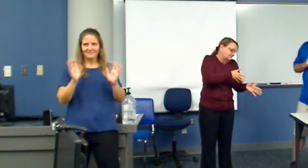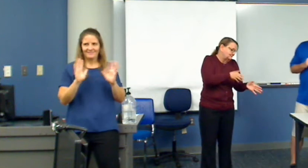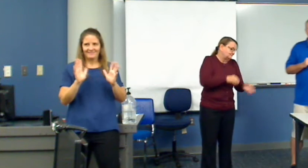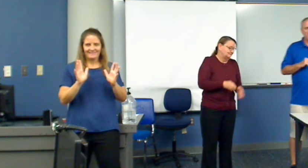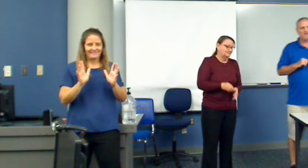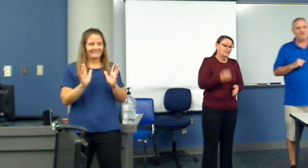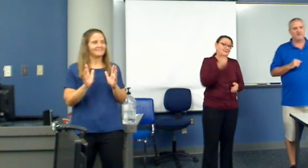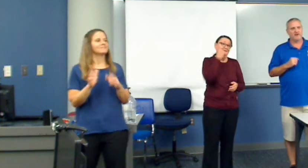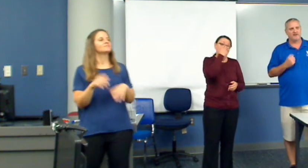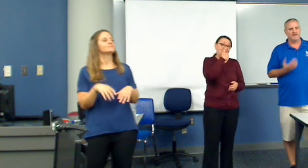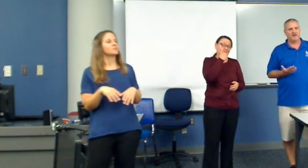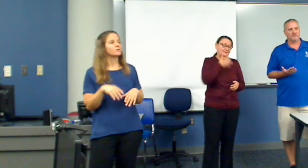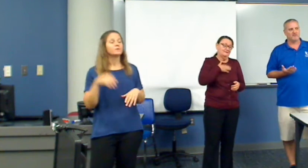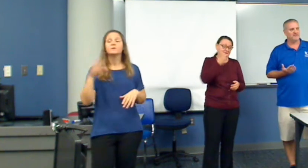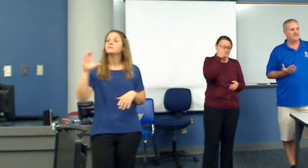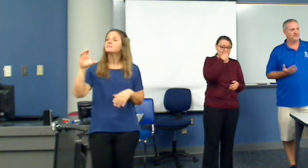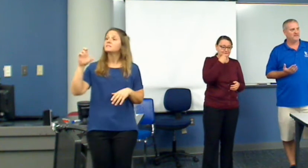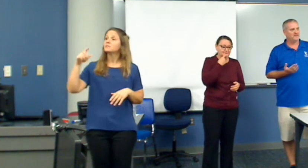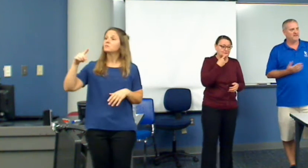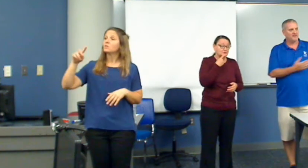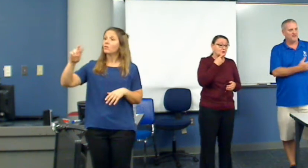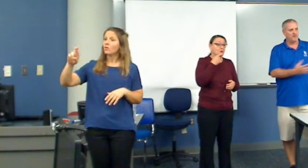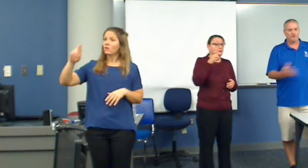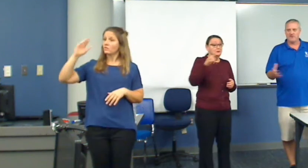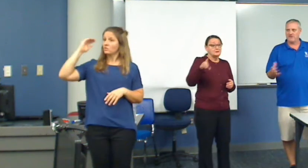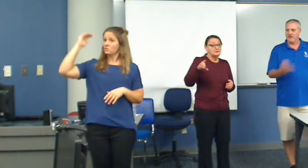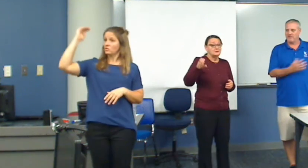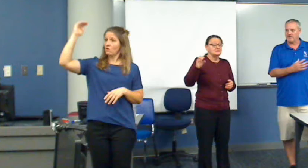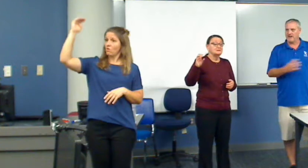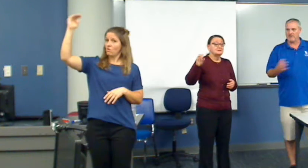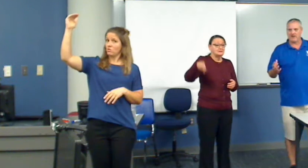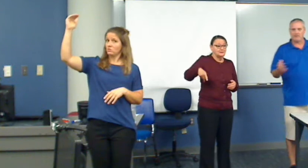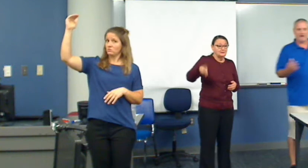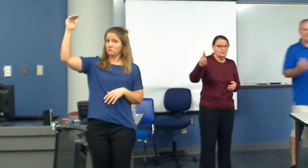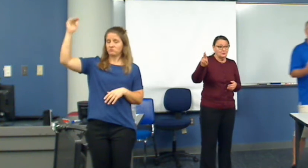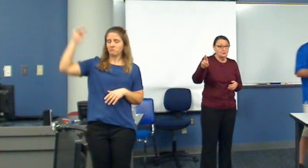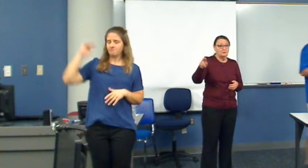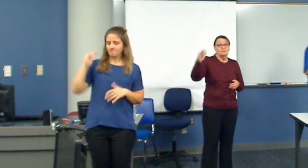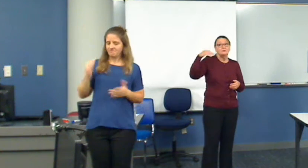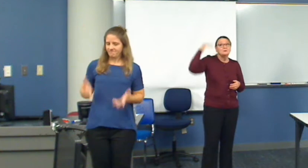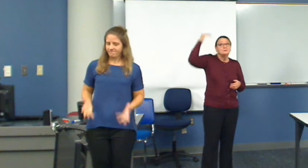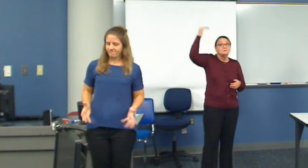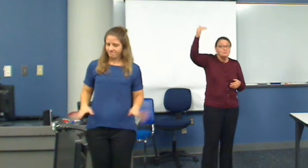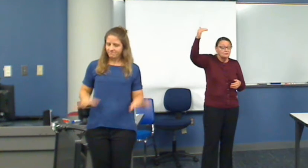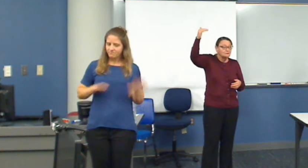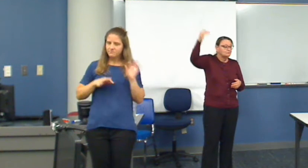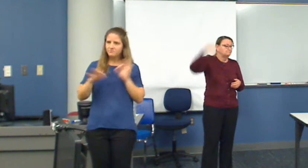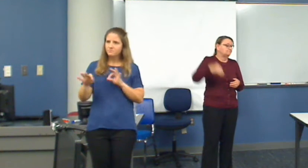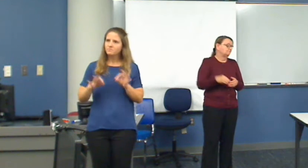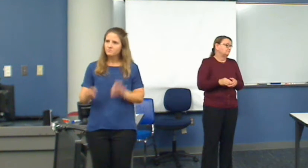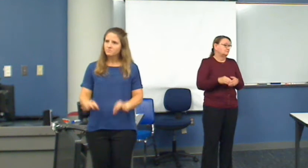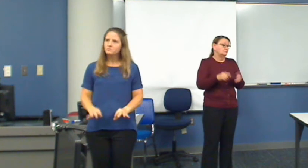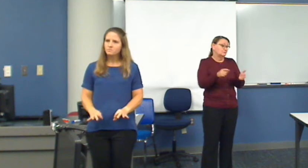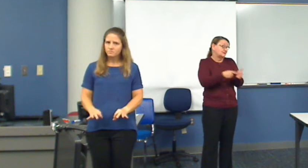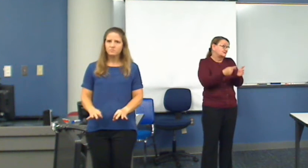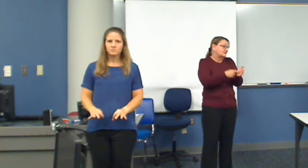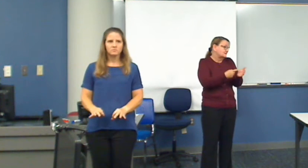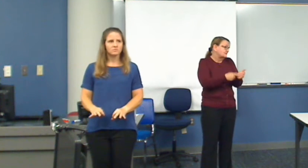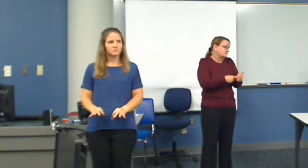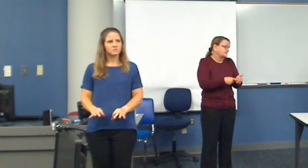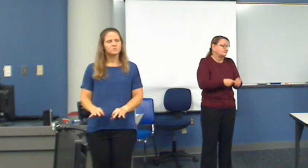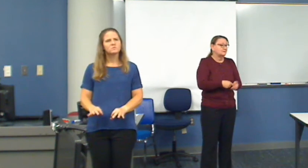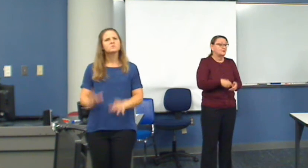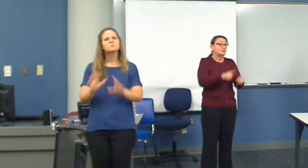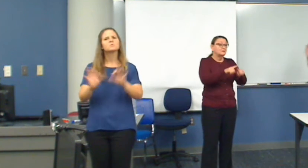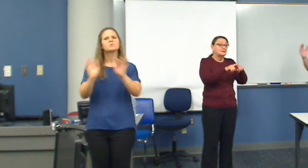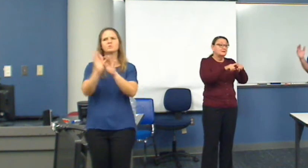So CPR for an adult is what we just kind of talked about. And it's really important to know the differences in